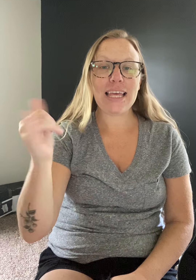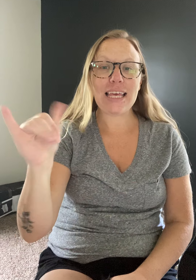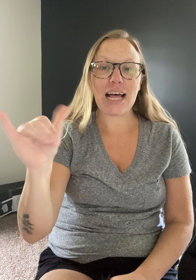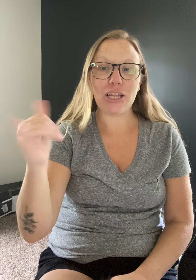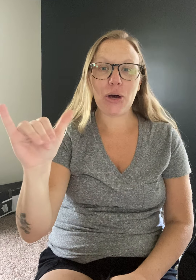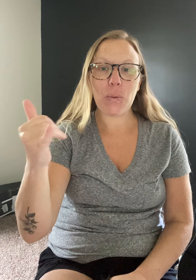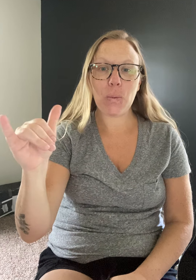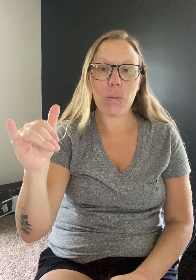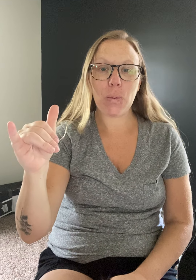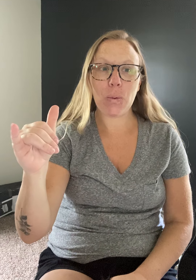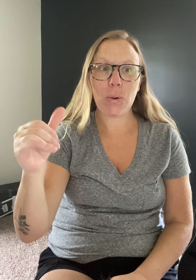yellow,